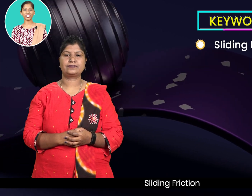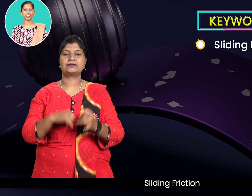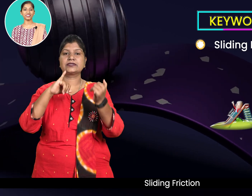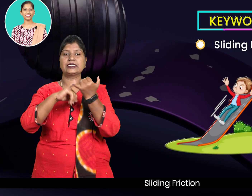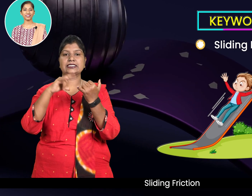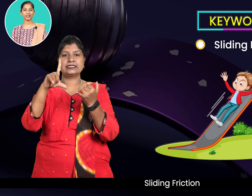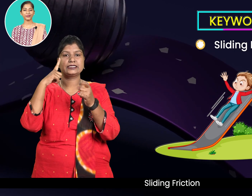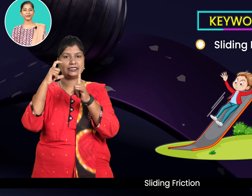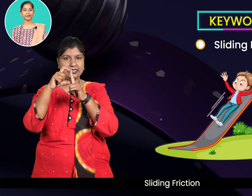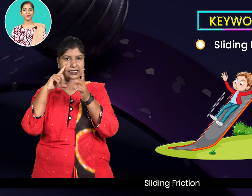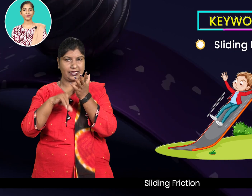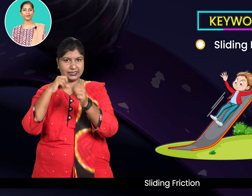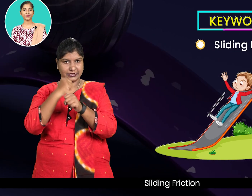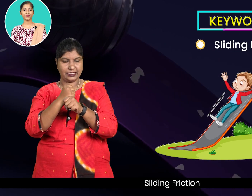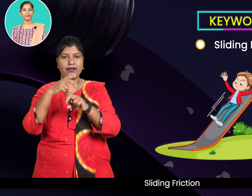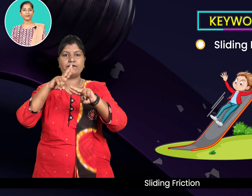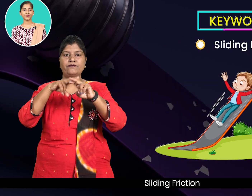sliding friction,